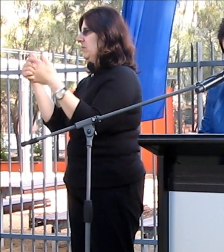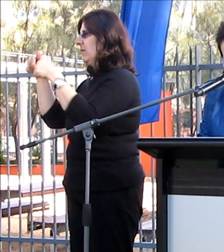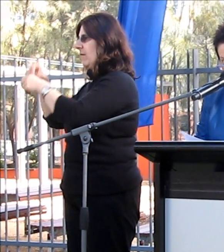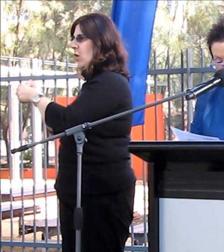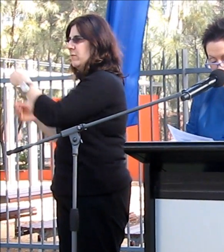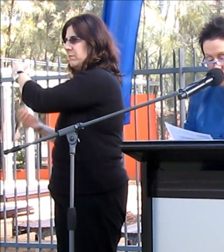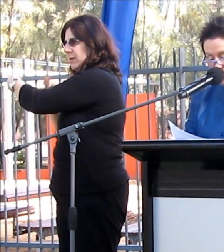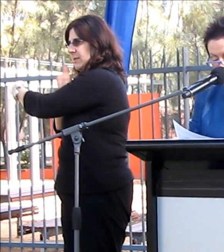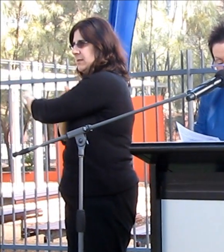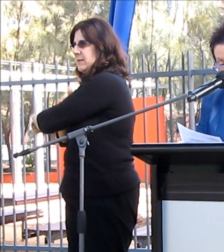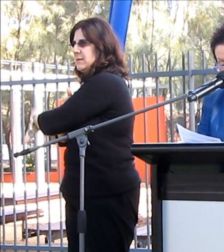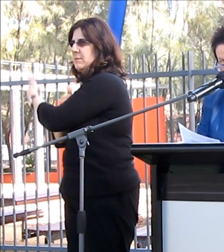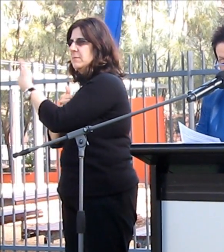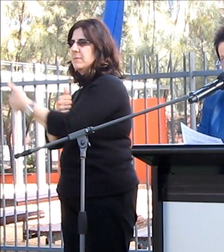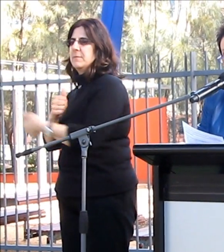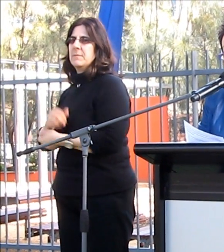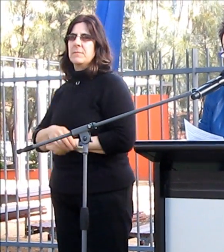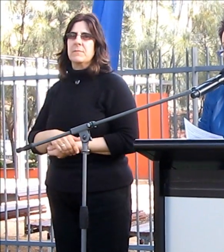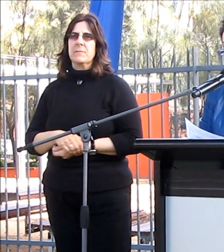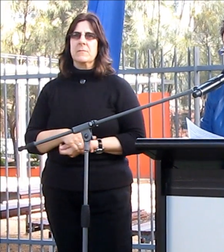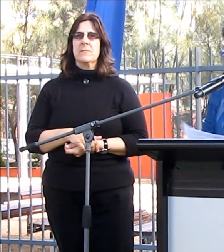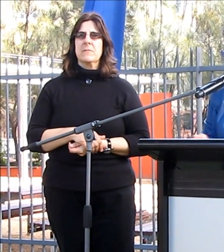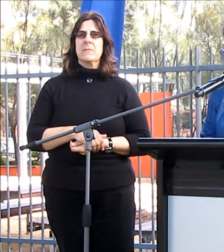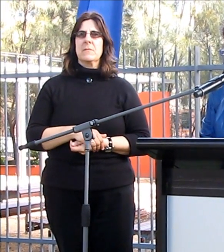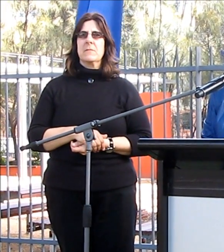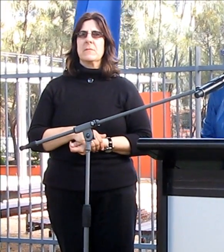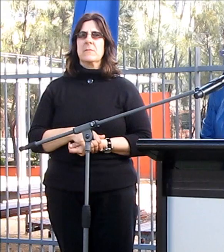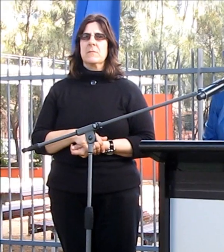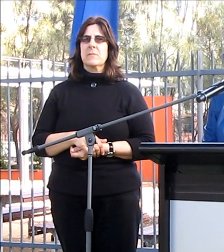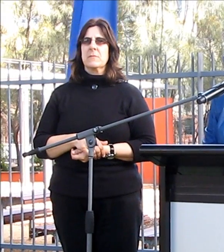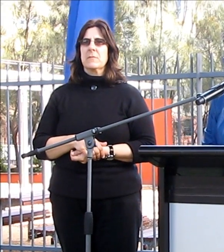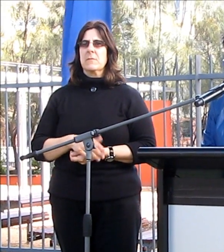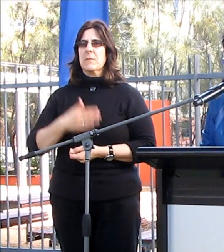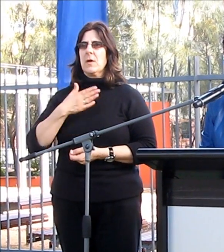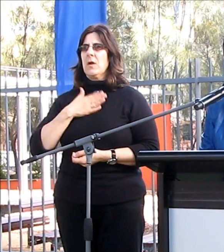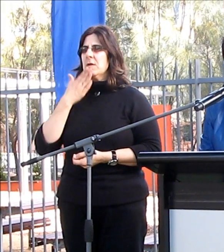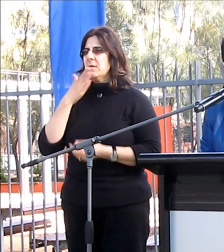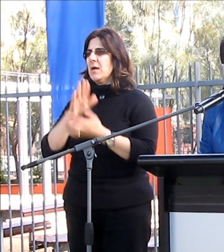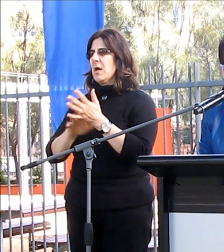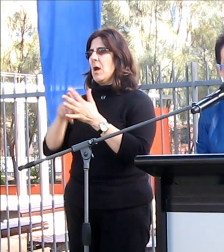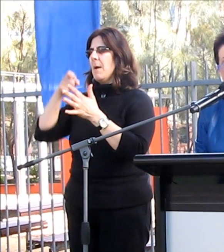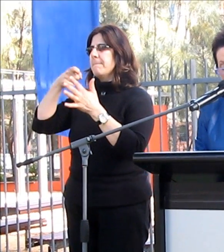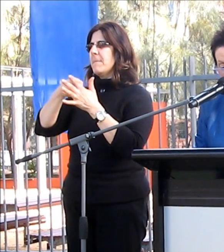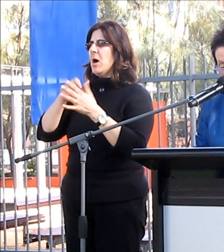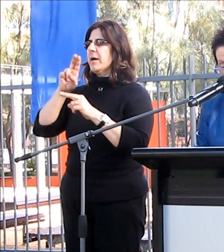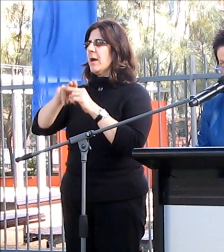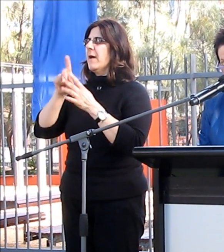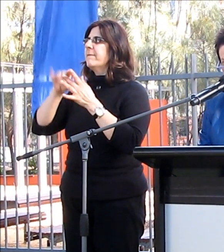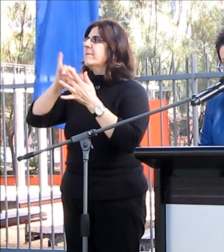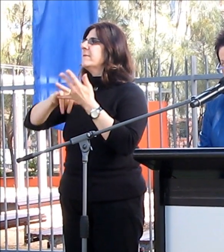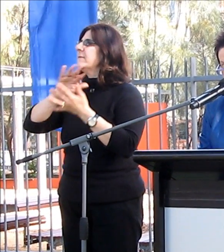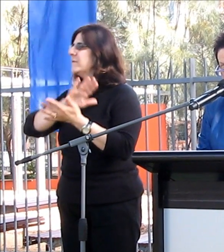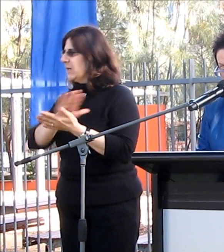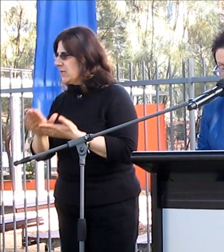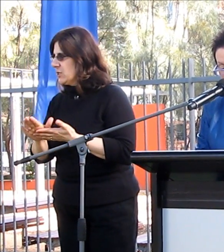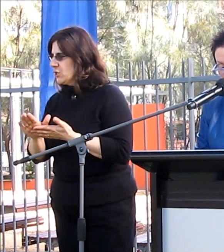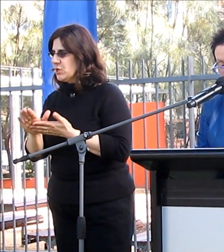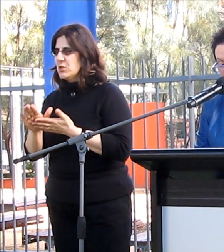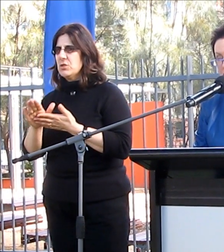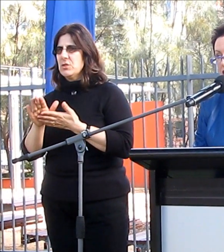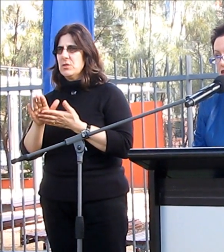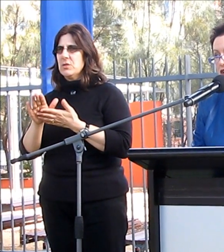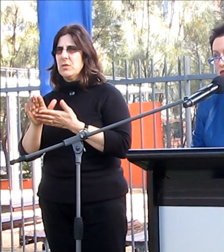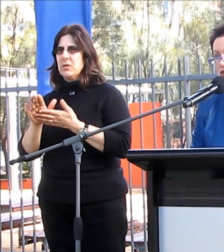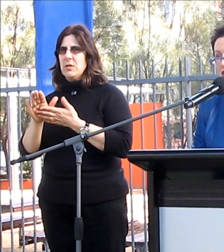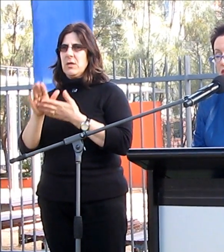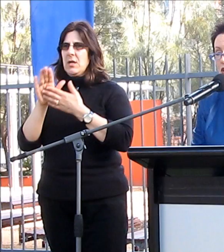that. So I would like to also just thank Mike Fish. Mike Fish is our city's public